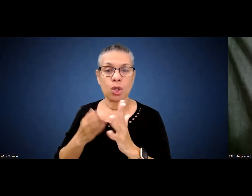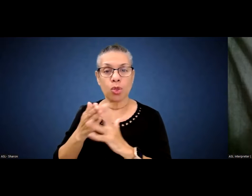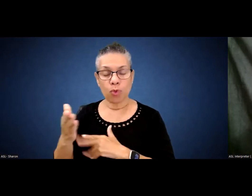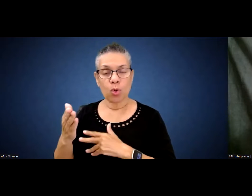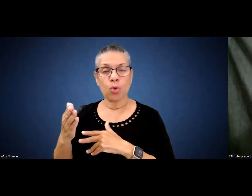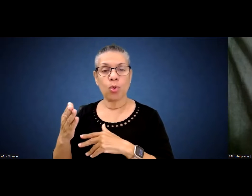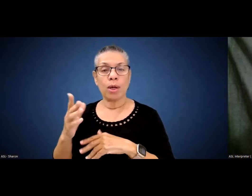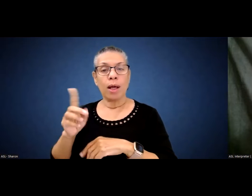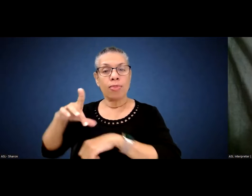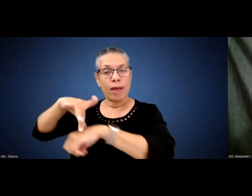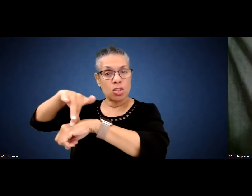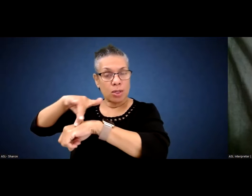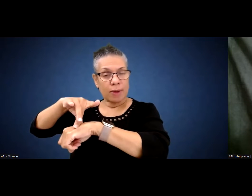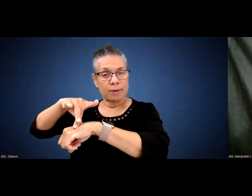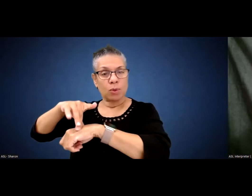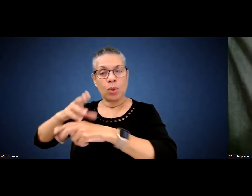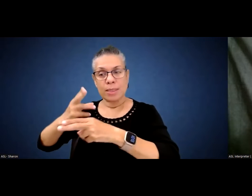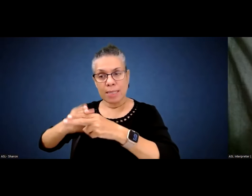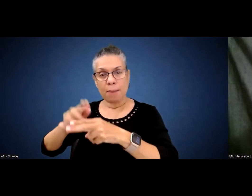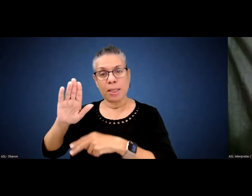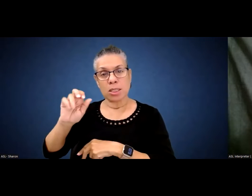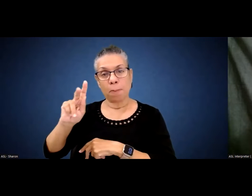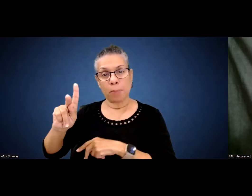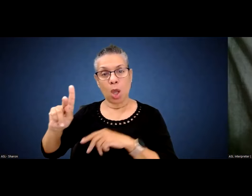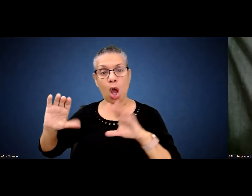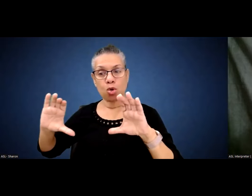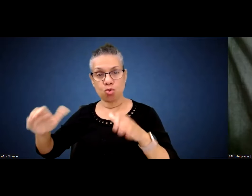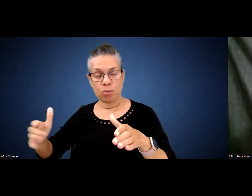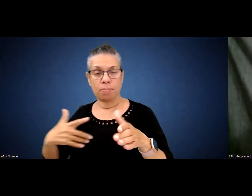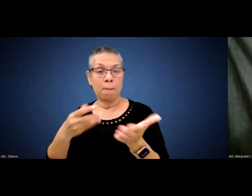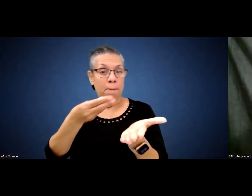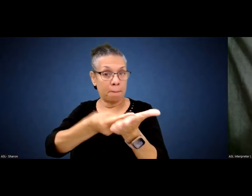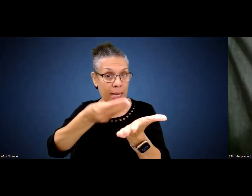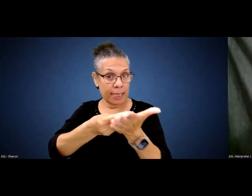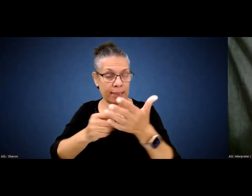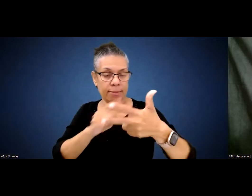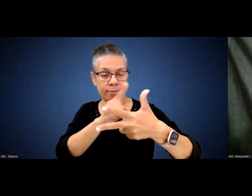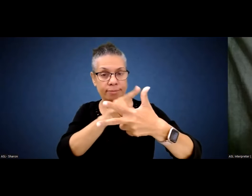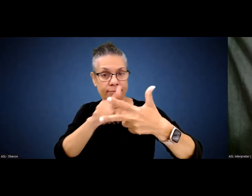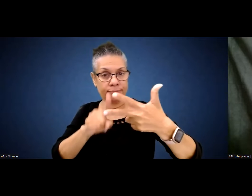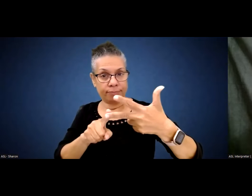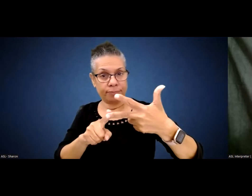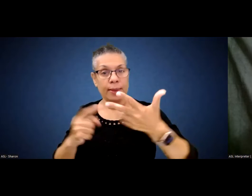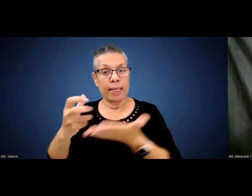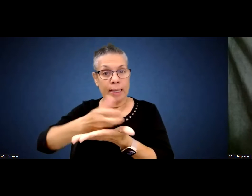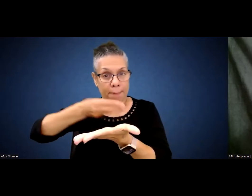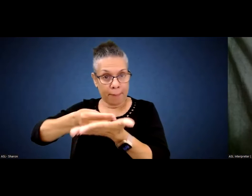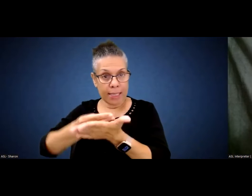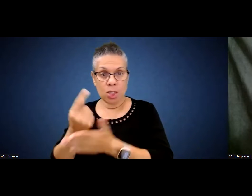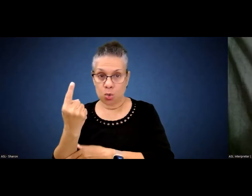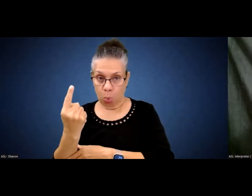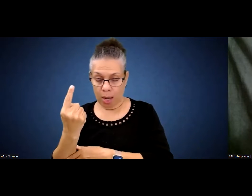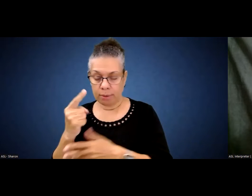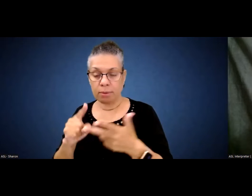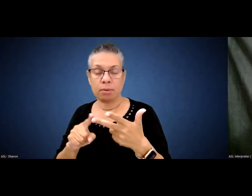geographic designation of a block group. So income is one of the 3 criteria, and there could be